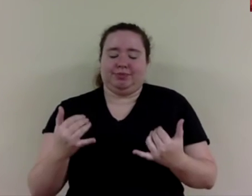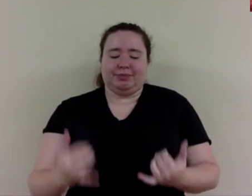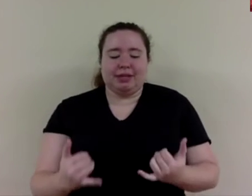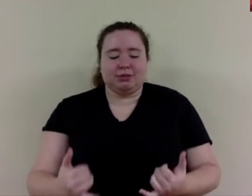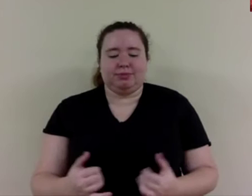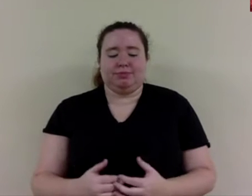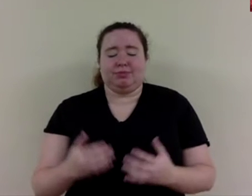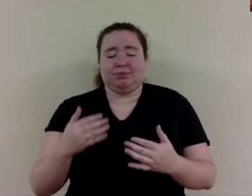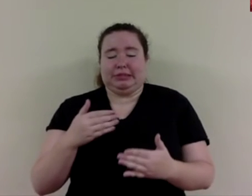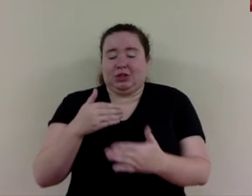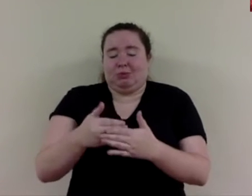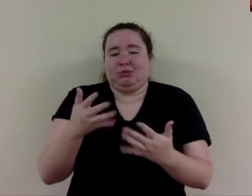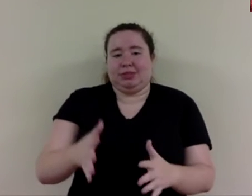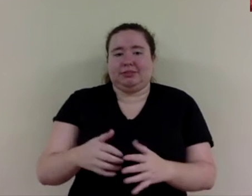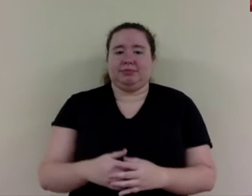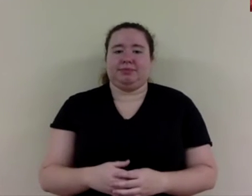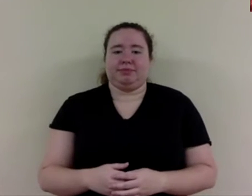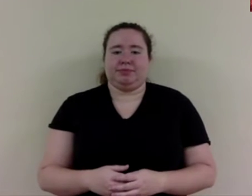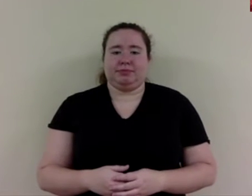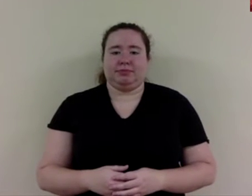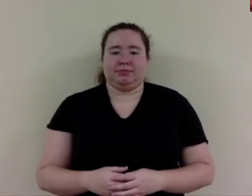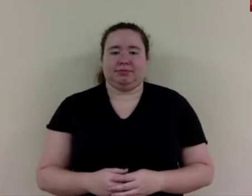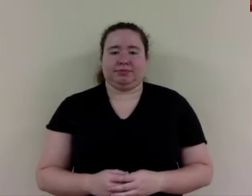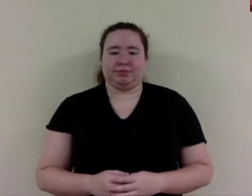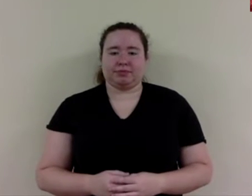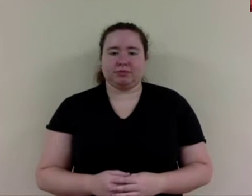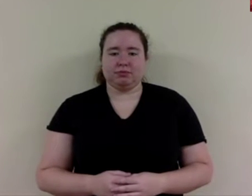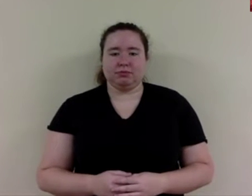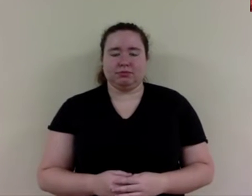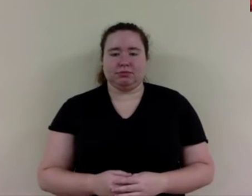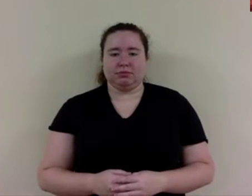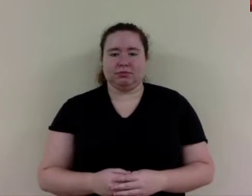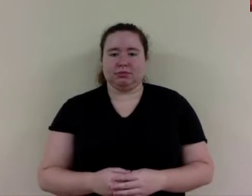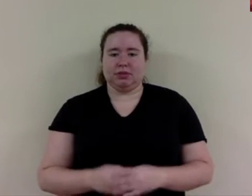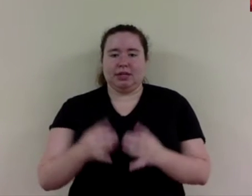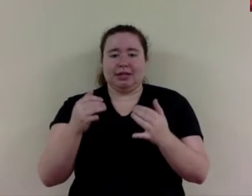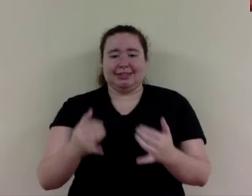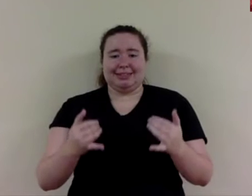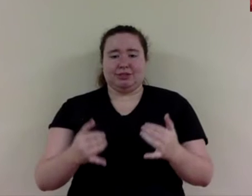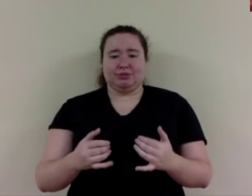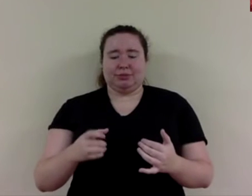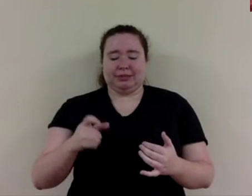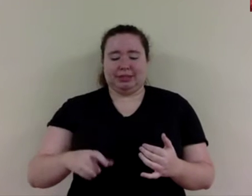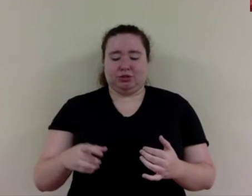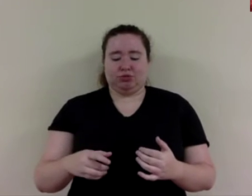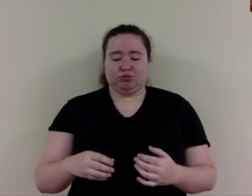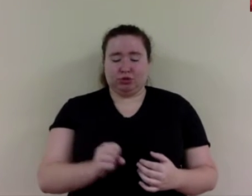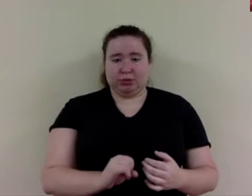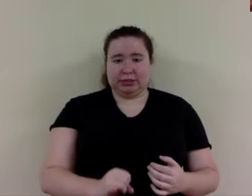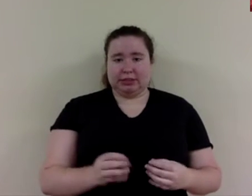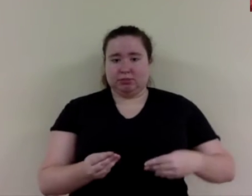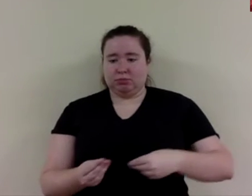maintained. Now we must move these particles from the small intestine into the bloodstream so we can transport